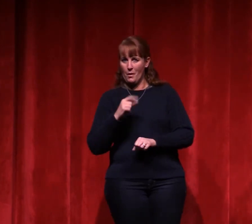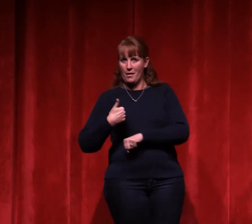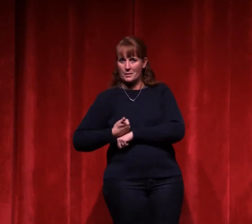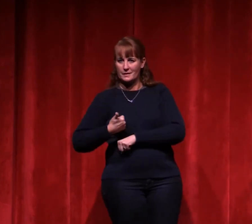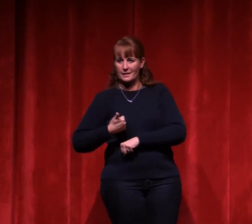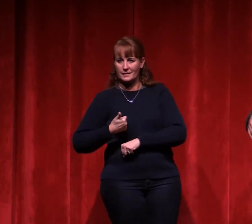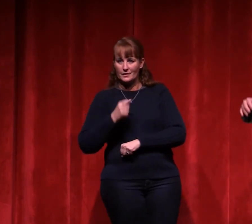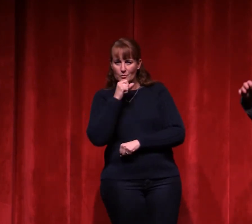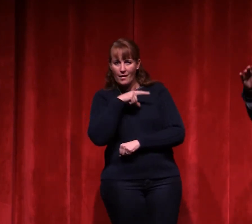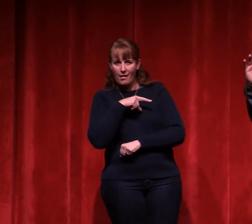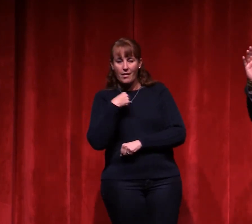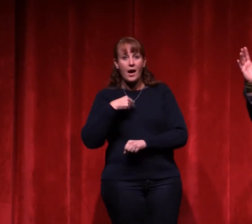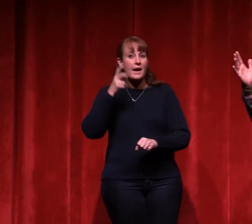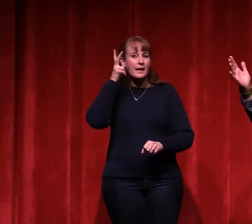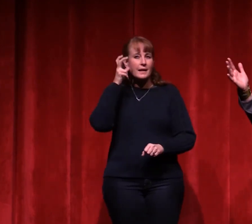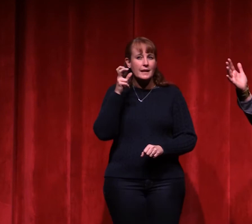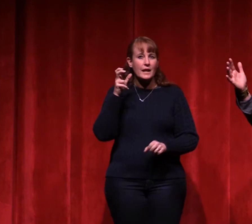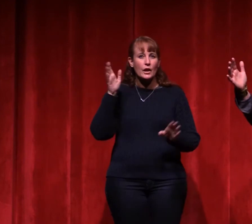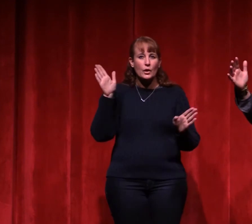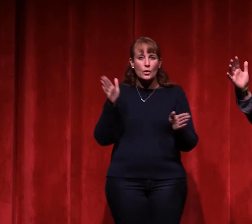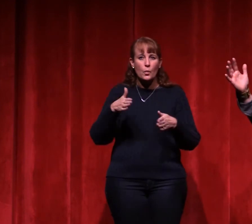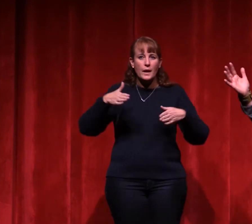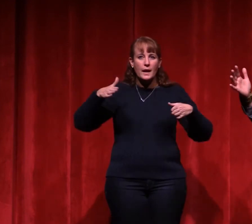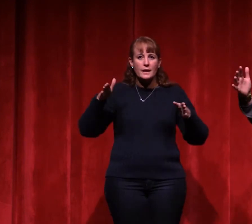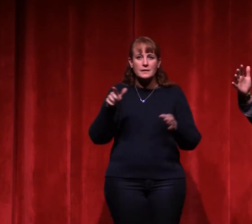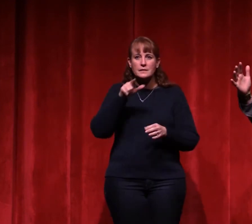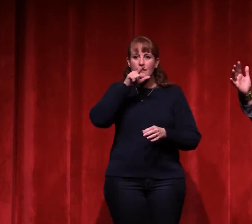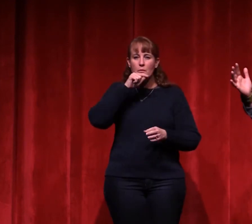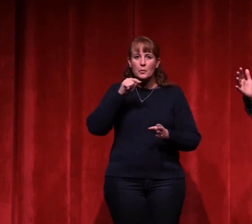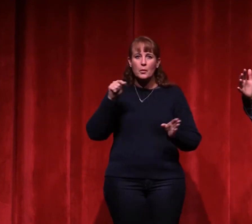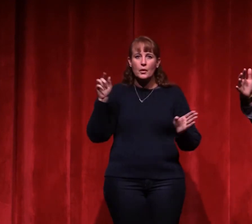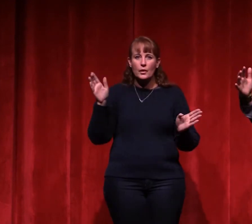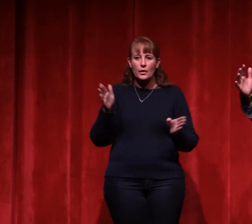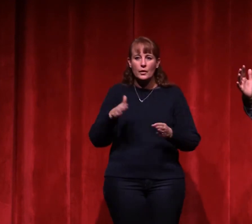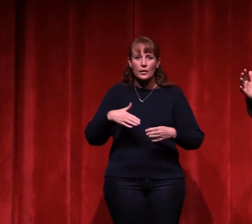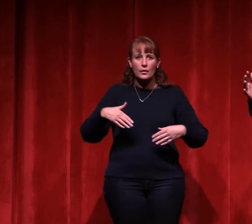forest. I could hear the wings of the raven